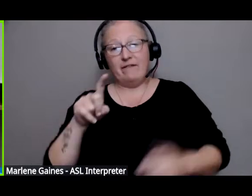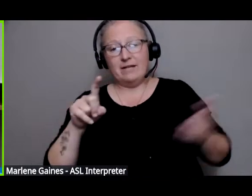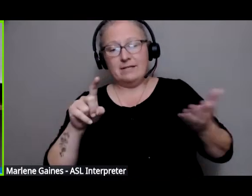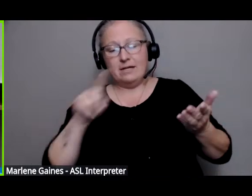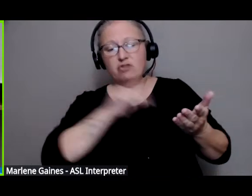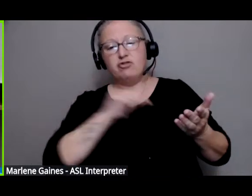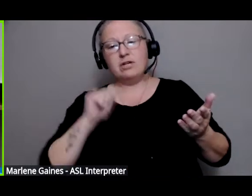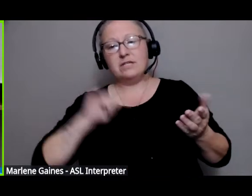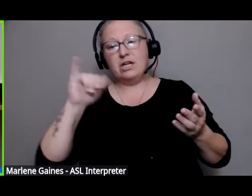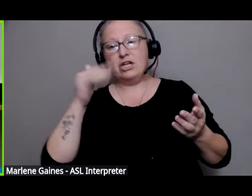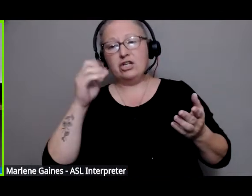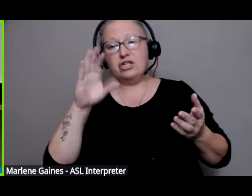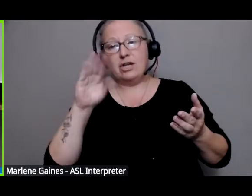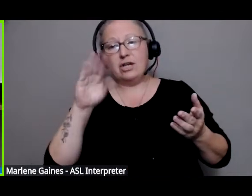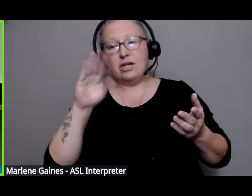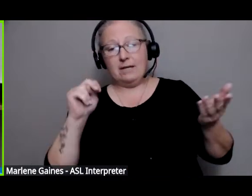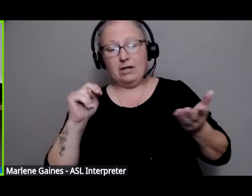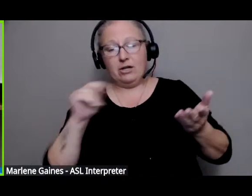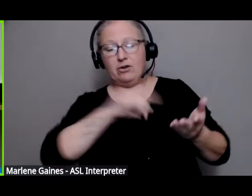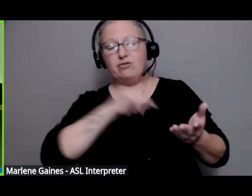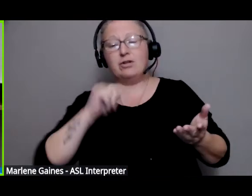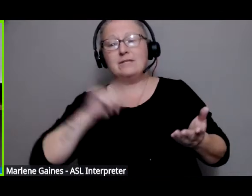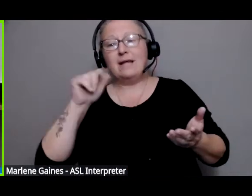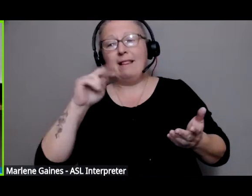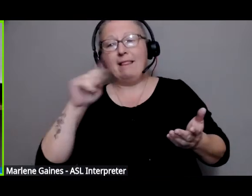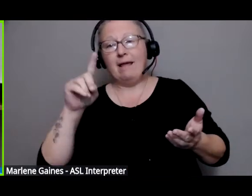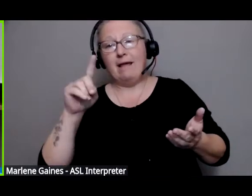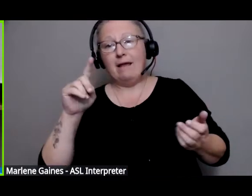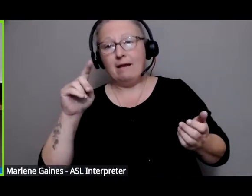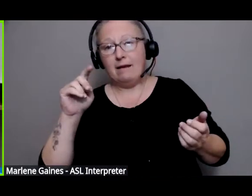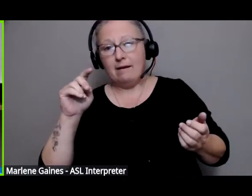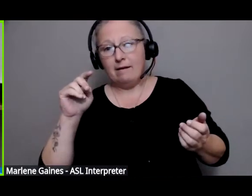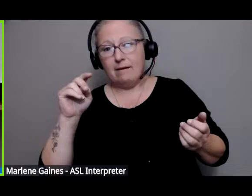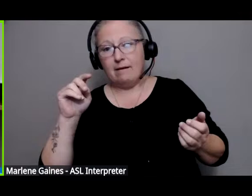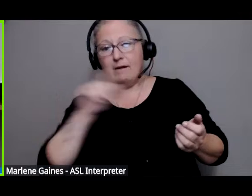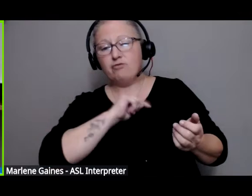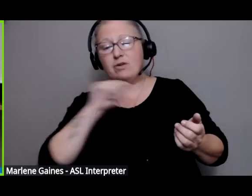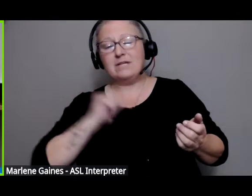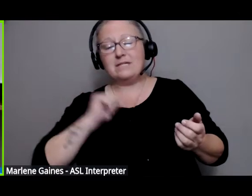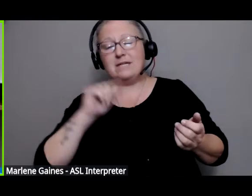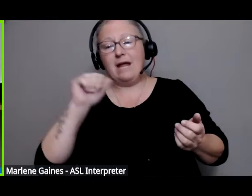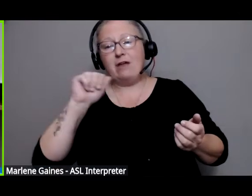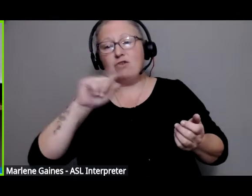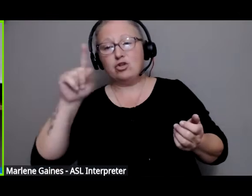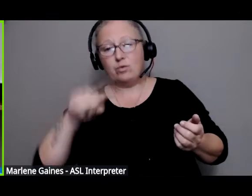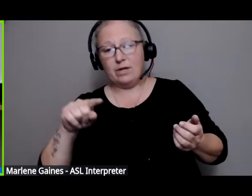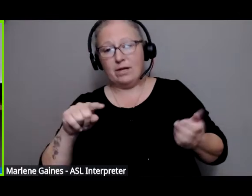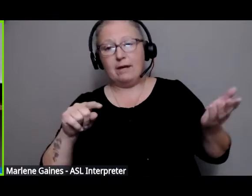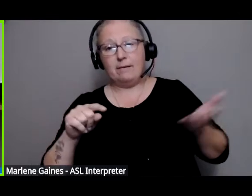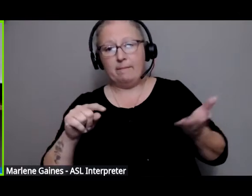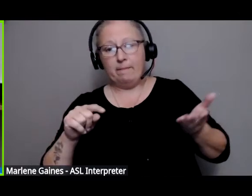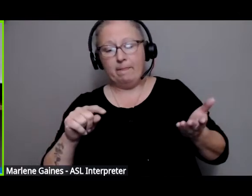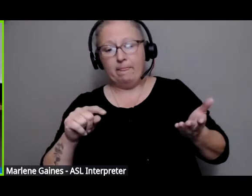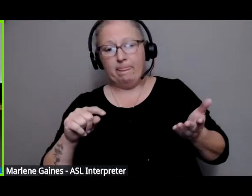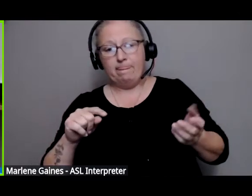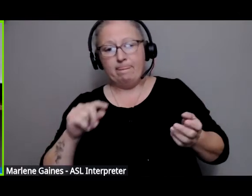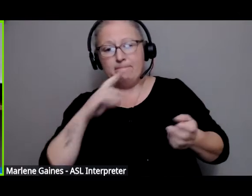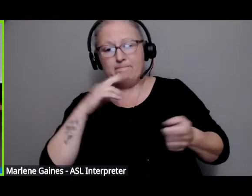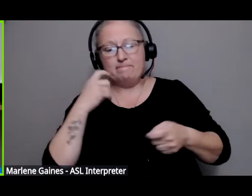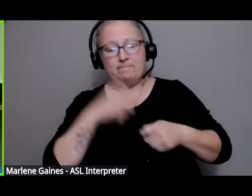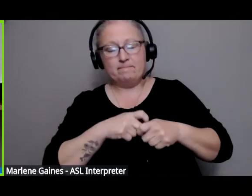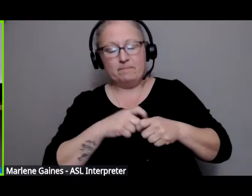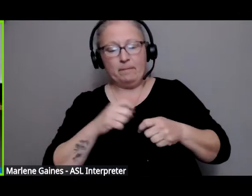Trustee Jacobson. Present. Trustee Land. Trustee Andrade Zuniga. Presente. Okay, and I am